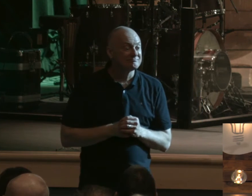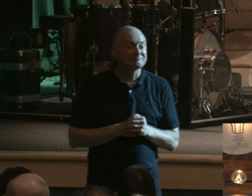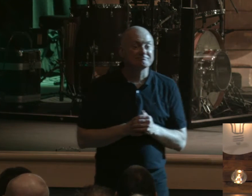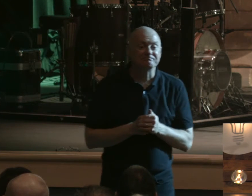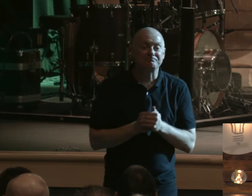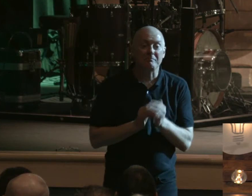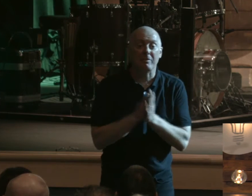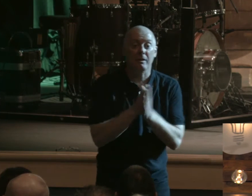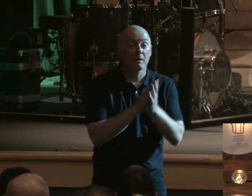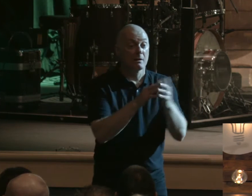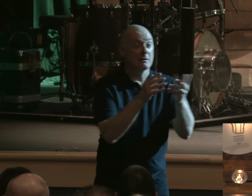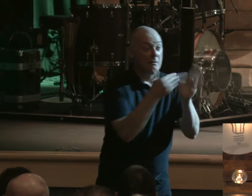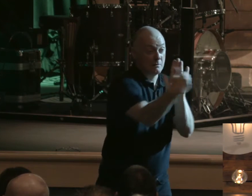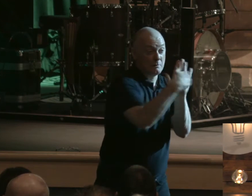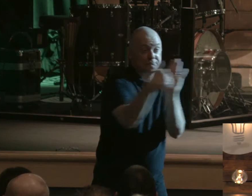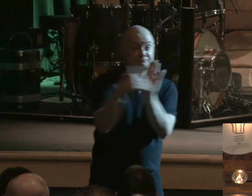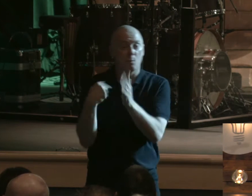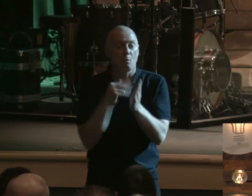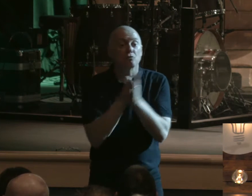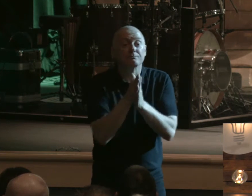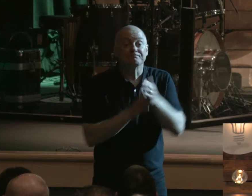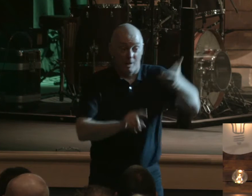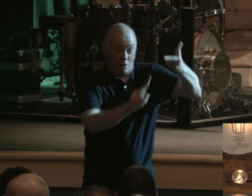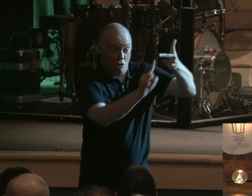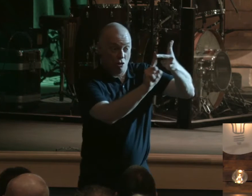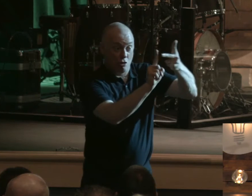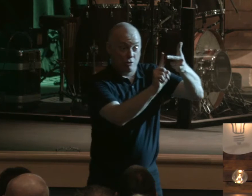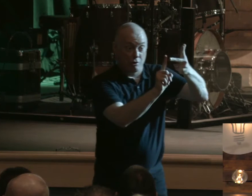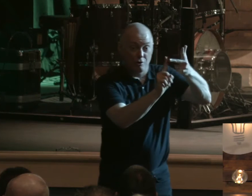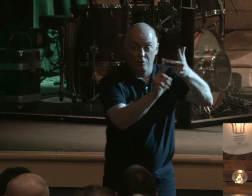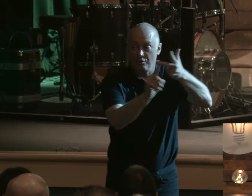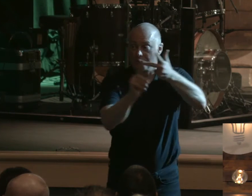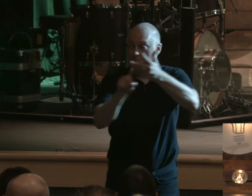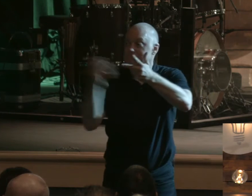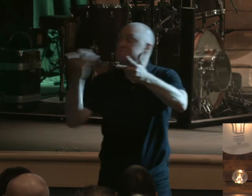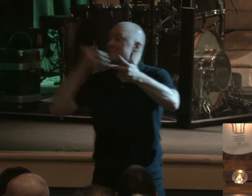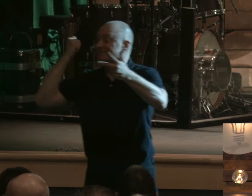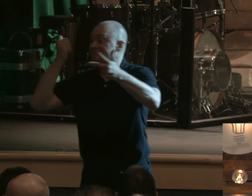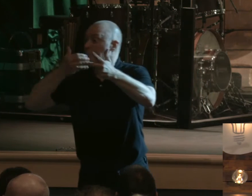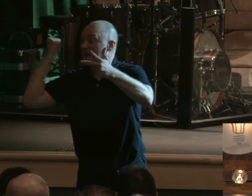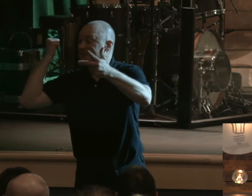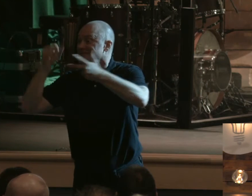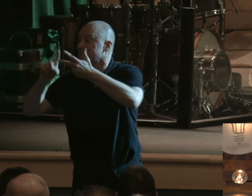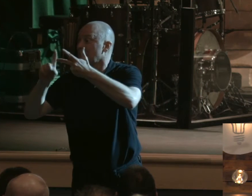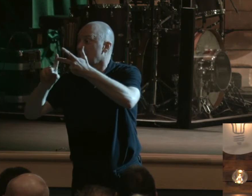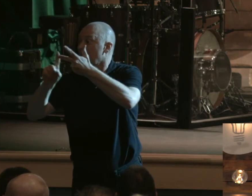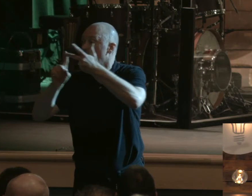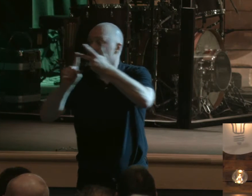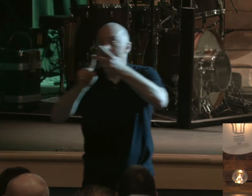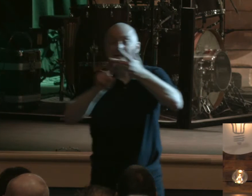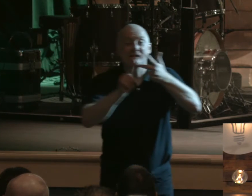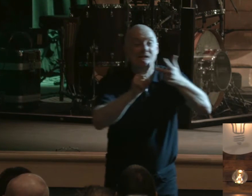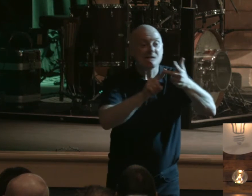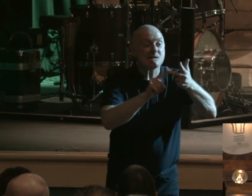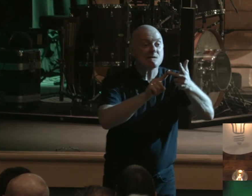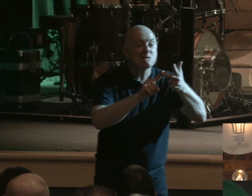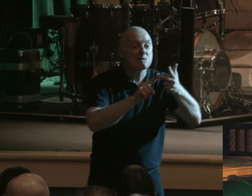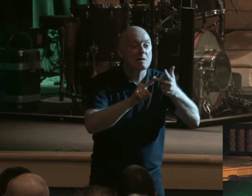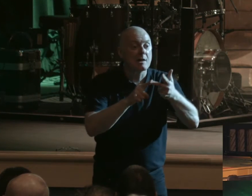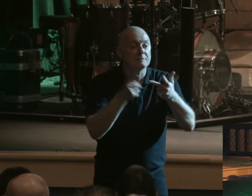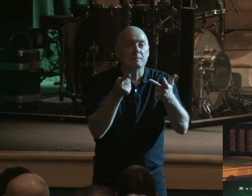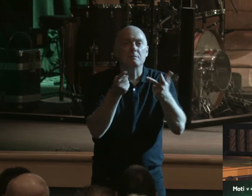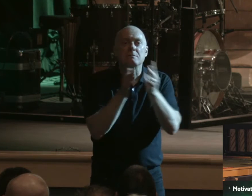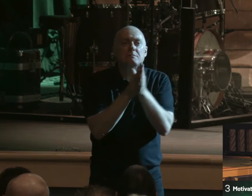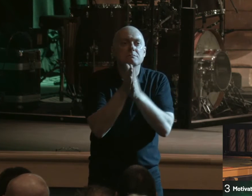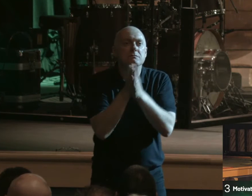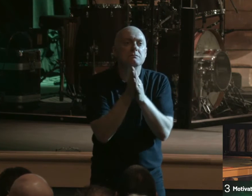Motivation within opposition. Here's the third motivation. This is the granddaddy of them all. It's this. It's the motivation of the love